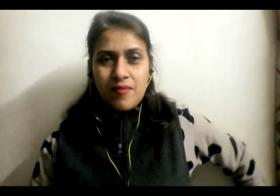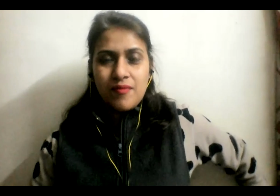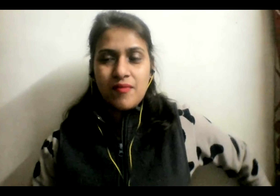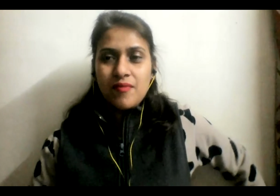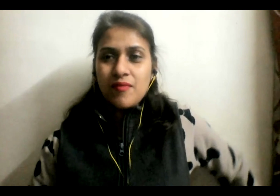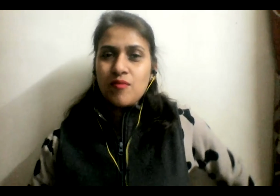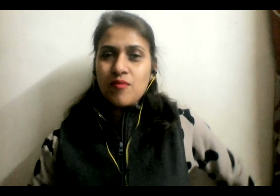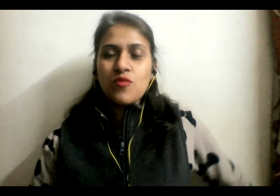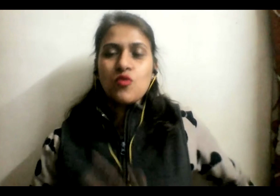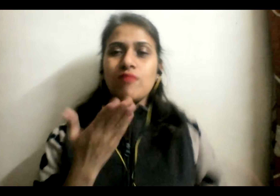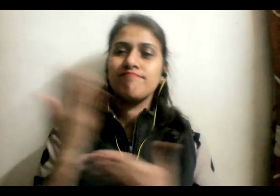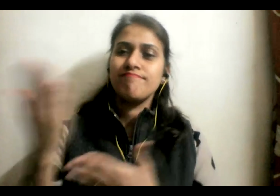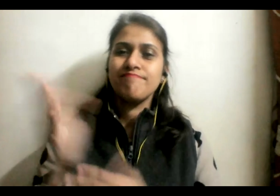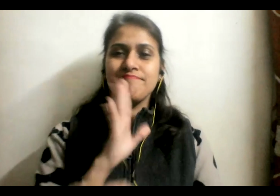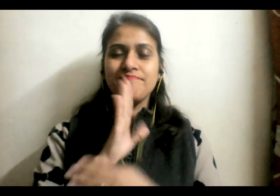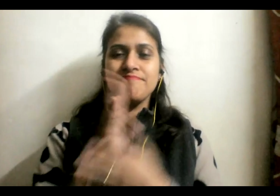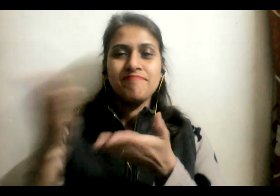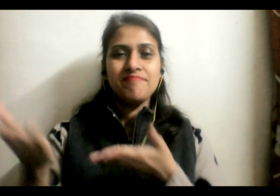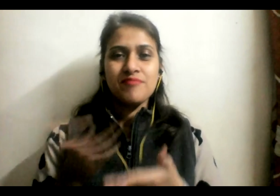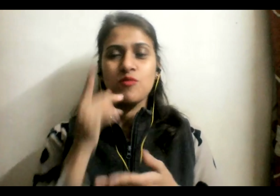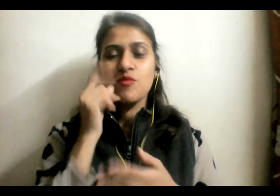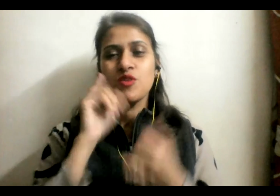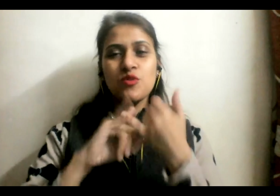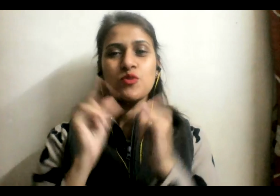all yours, Subhash ji.